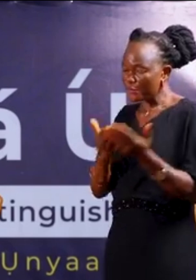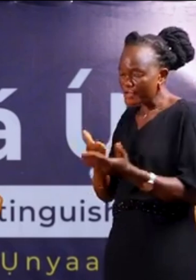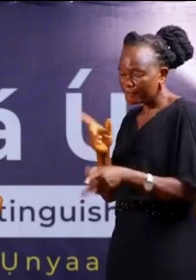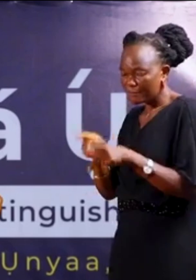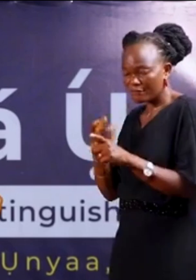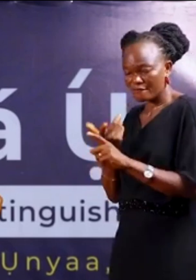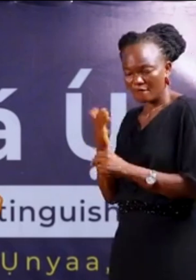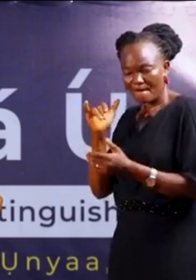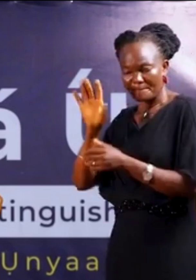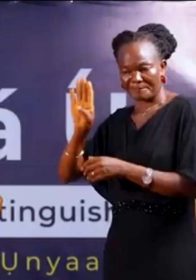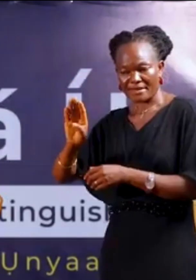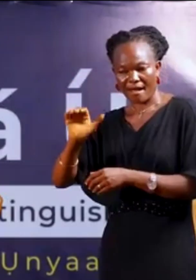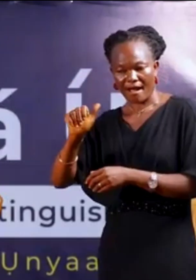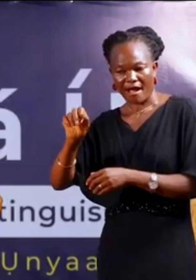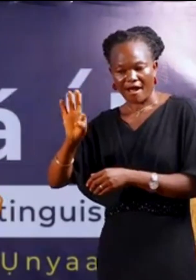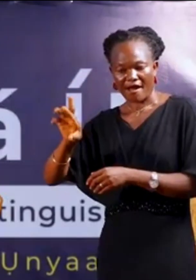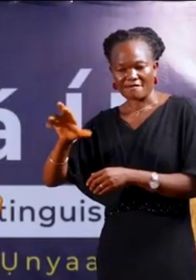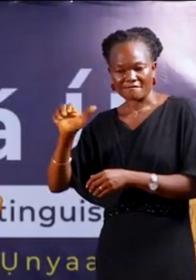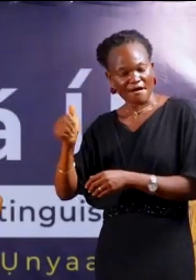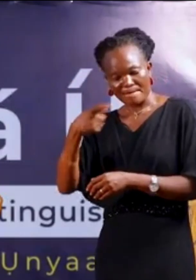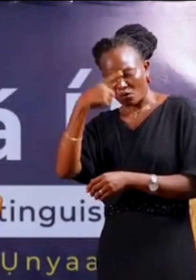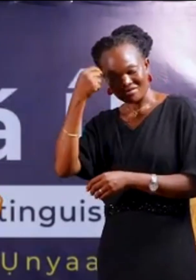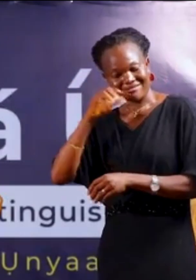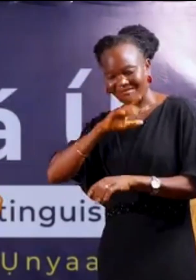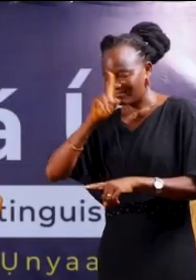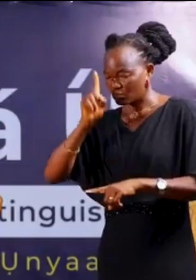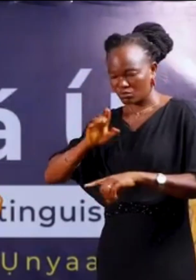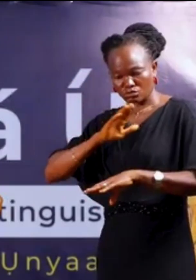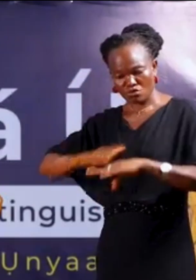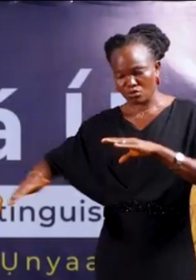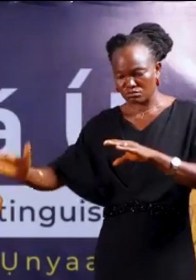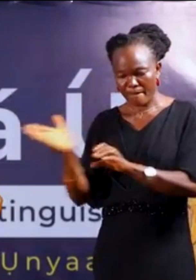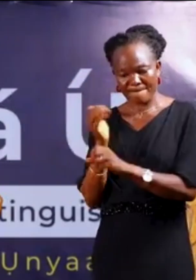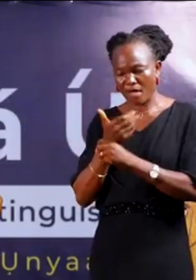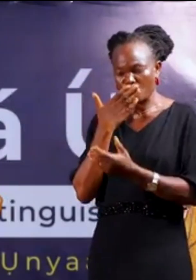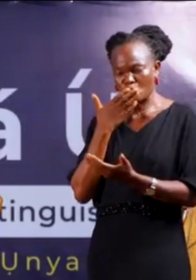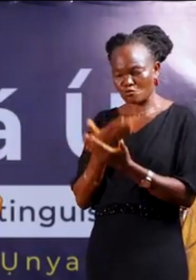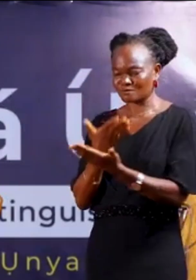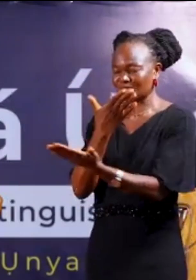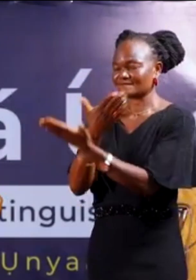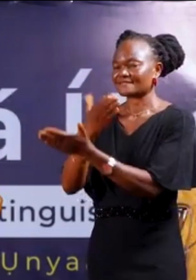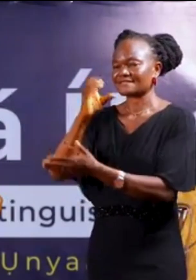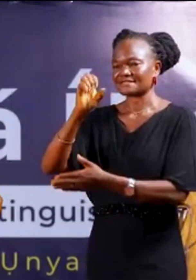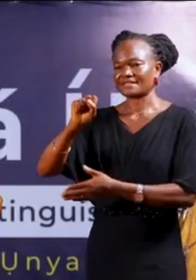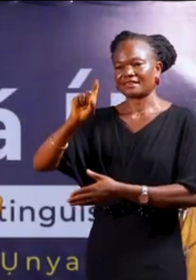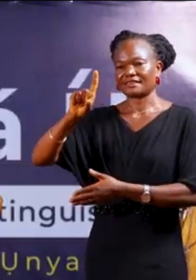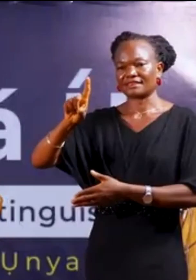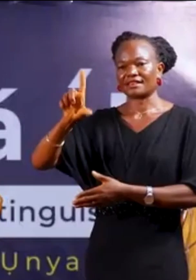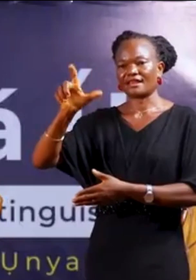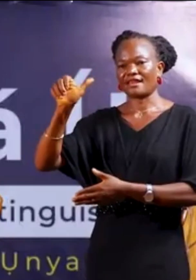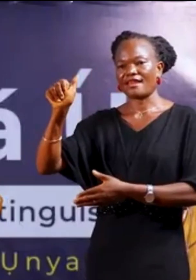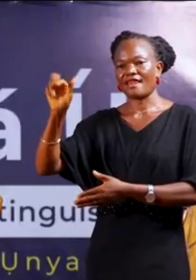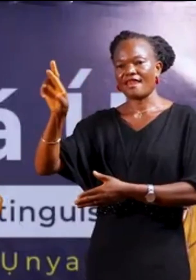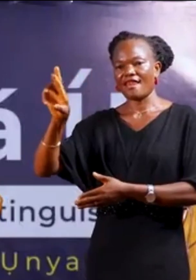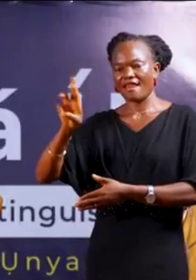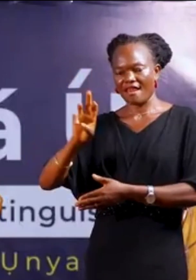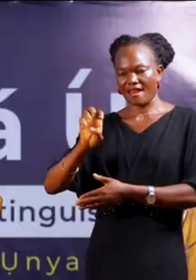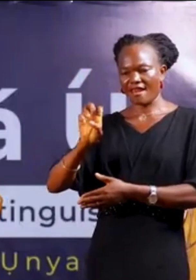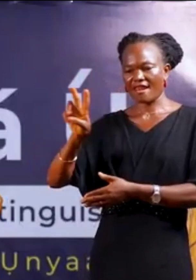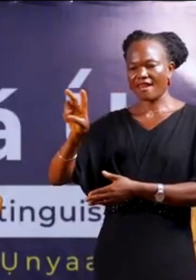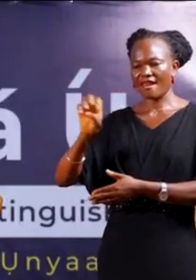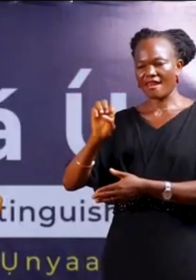of Biafra because they didn't make good slaves. Right? Their response to